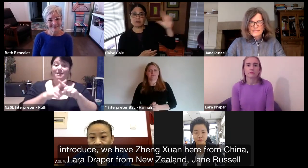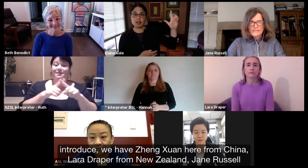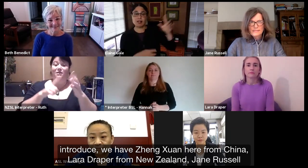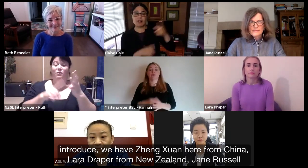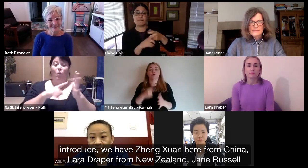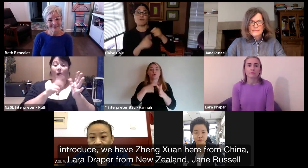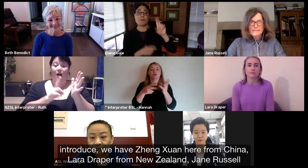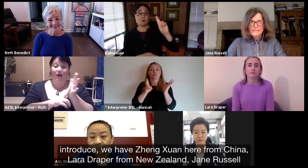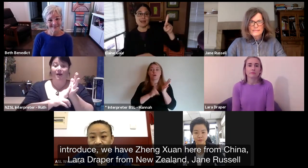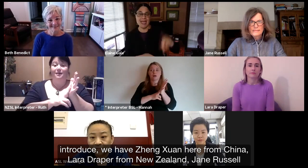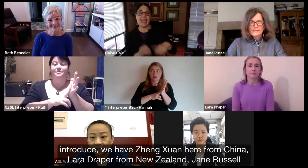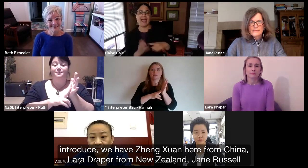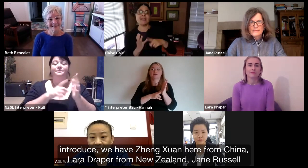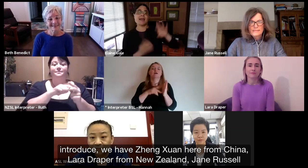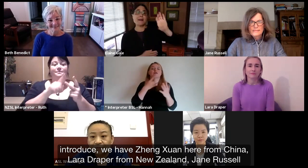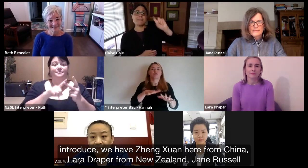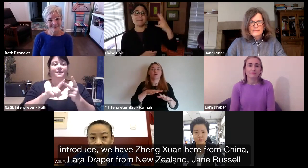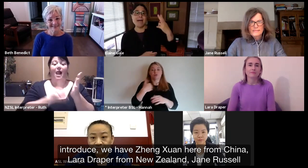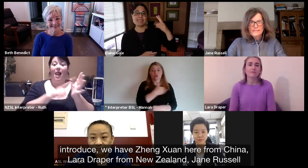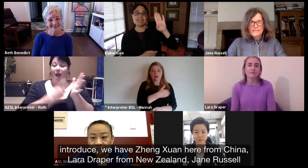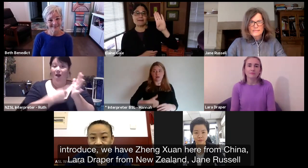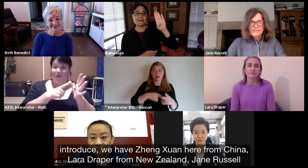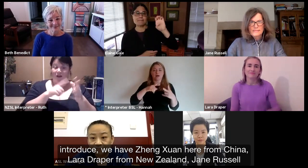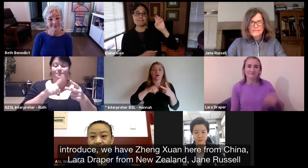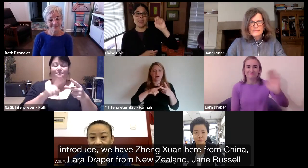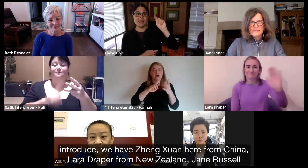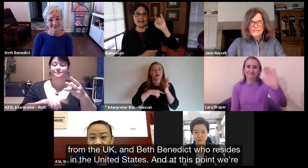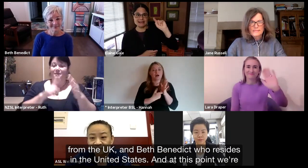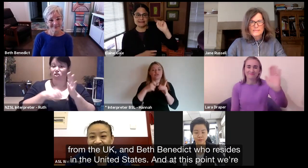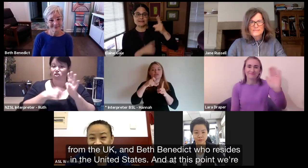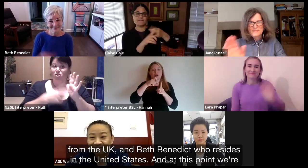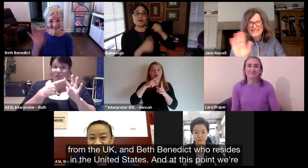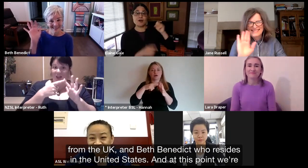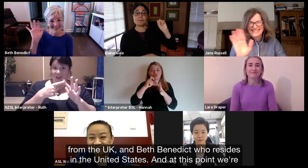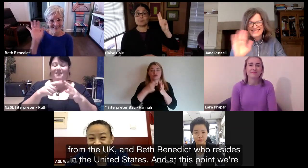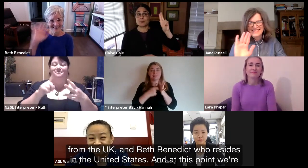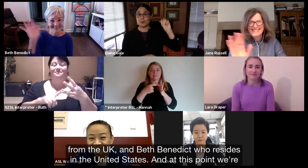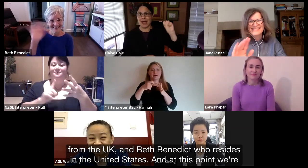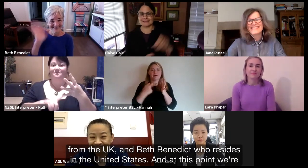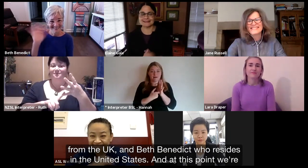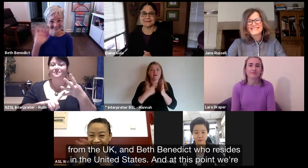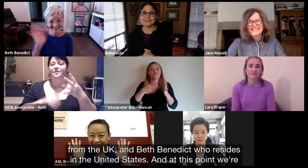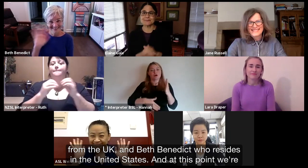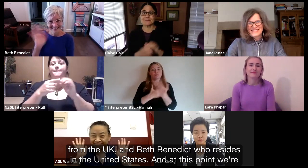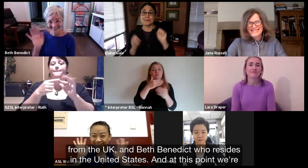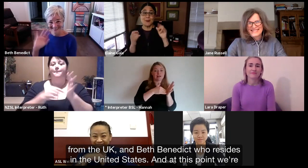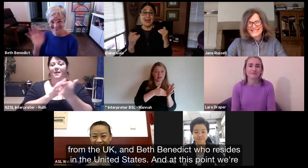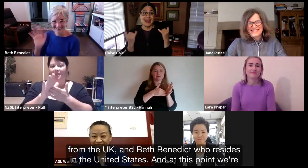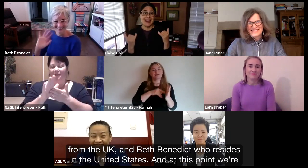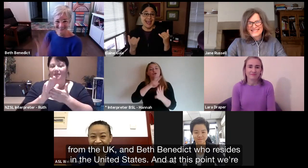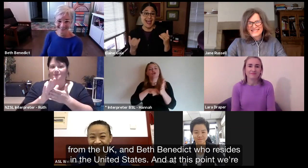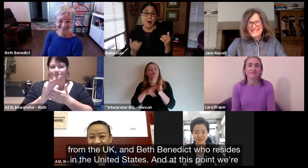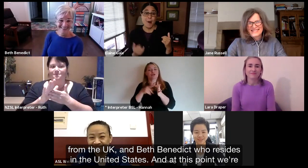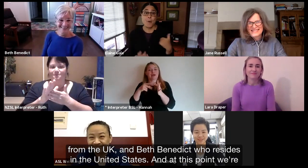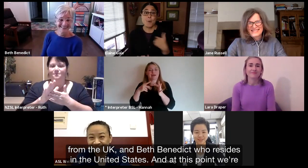Lara Draper from New Zealand, Jane Russell from the UK, and Beth Benedict, who